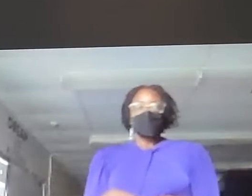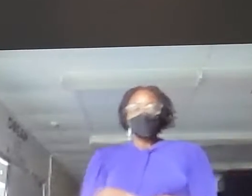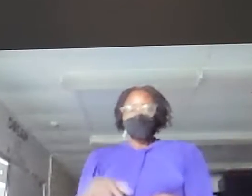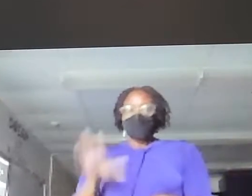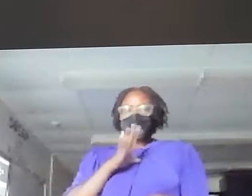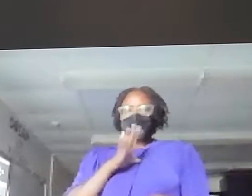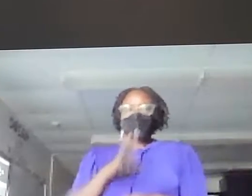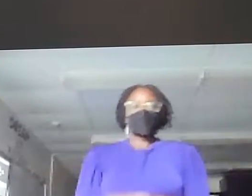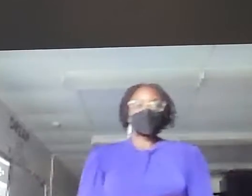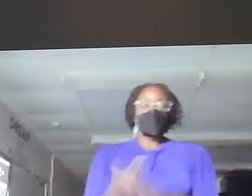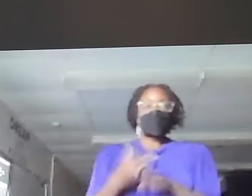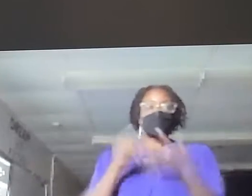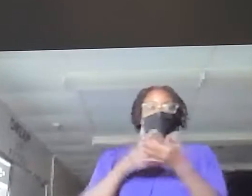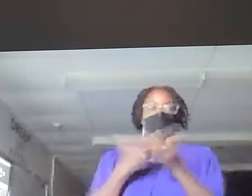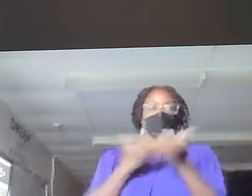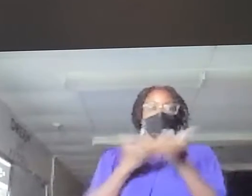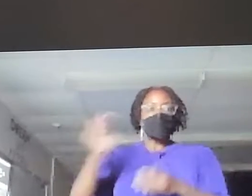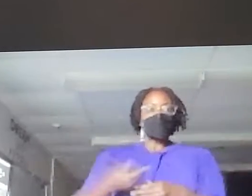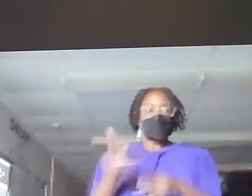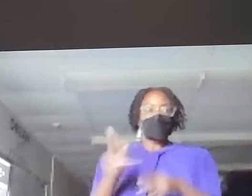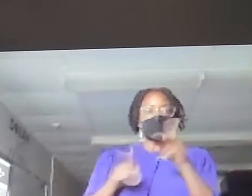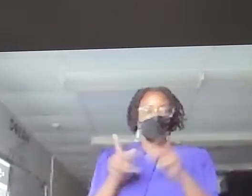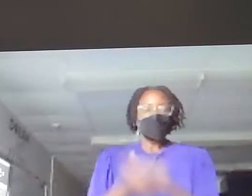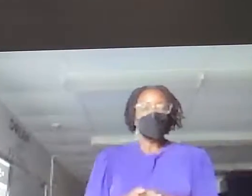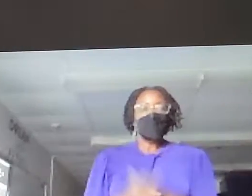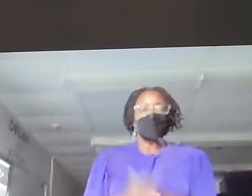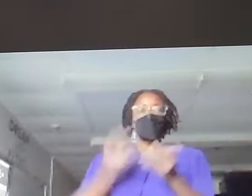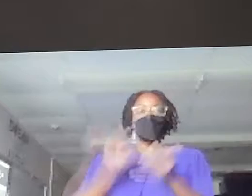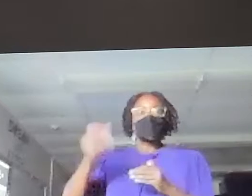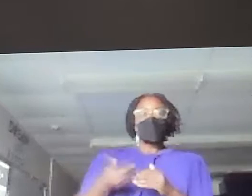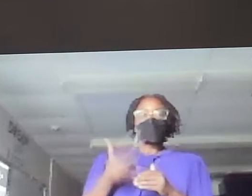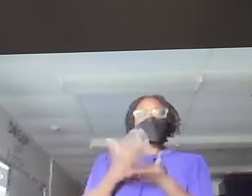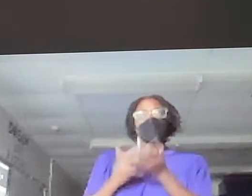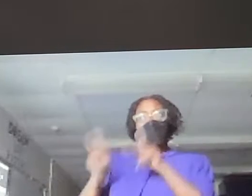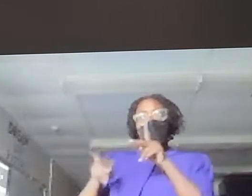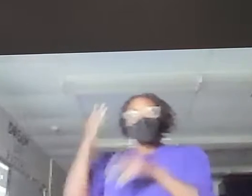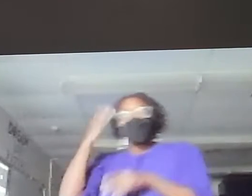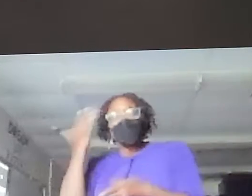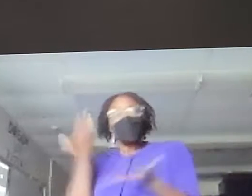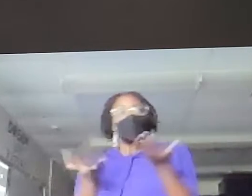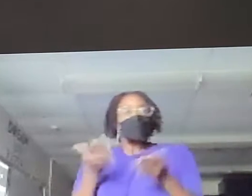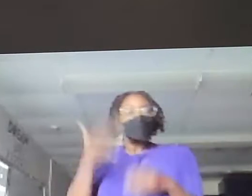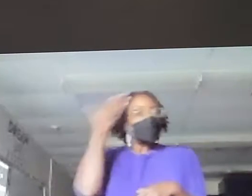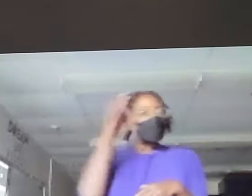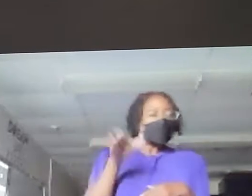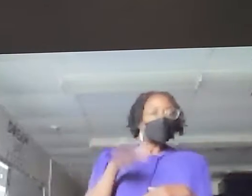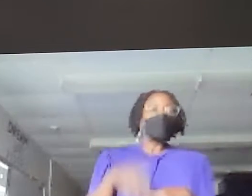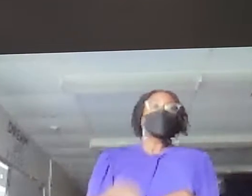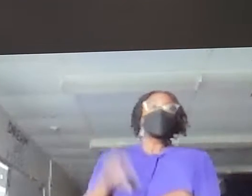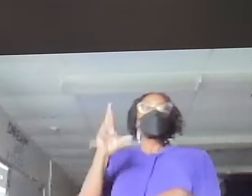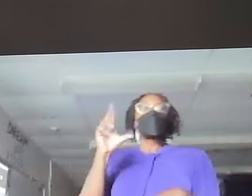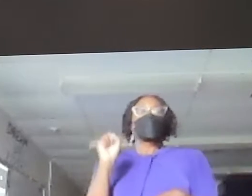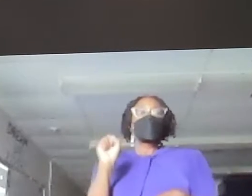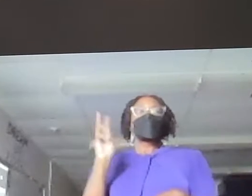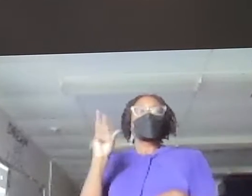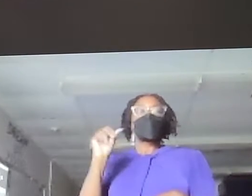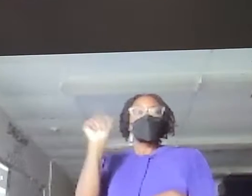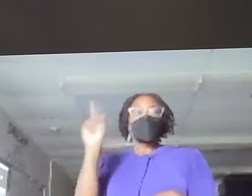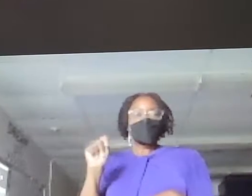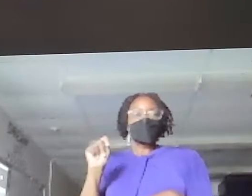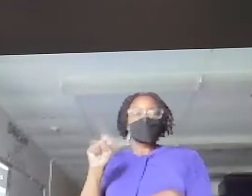wanna make some introductions. I wanna introduce some of you guys know and some of you guys may not know, Miss West over here. Miss West is